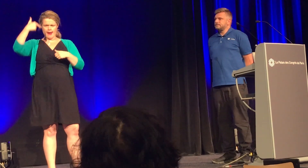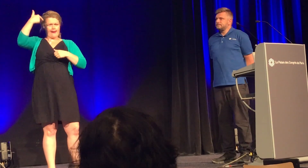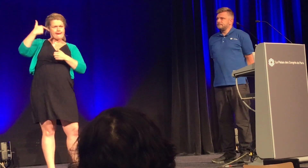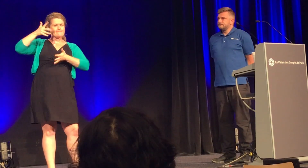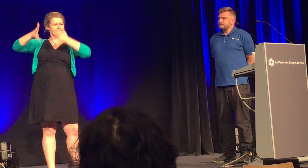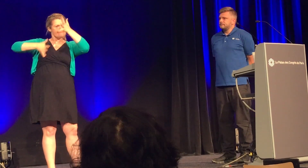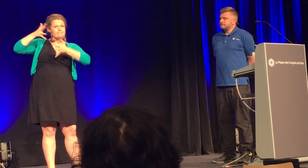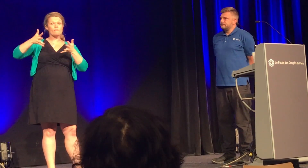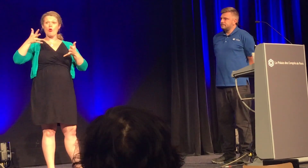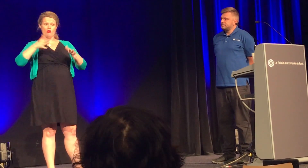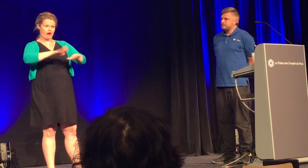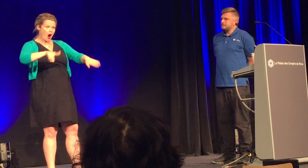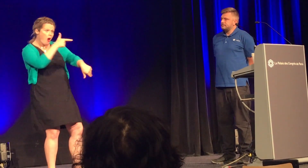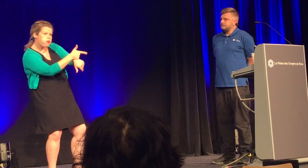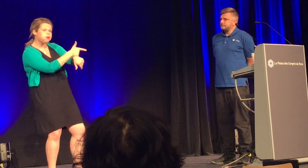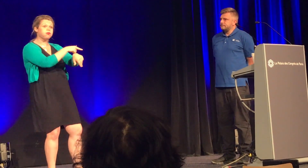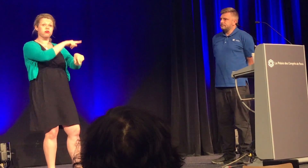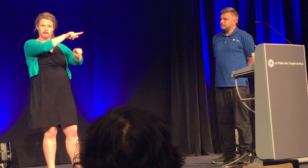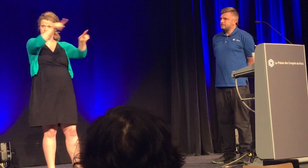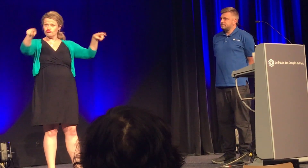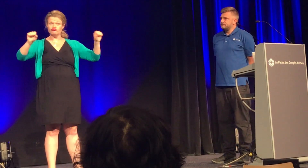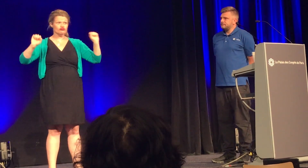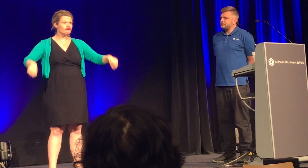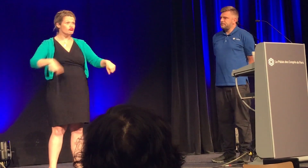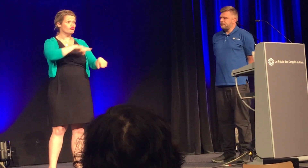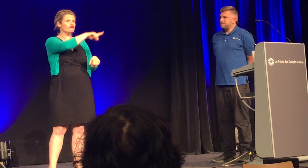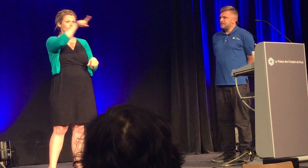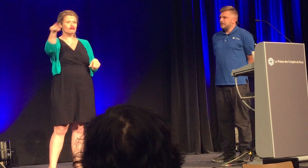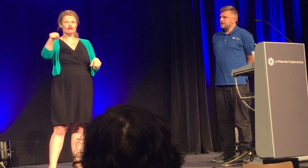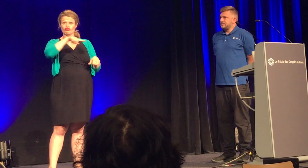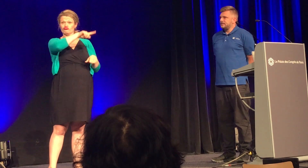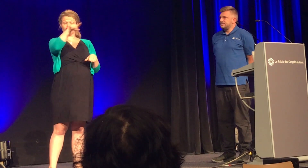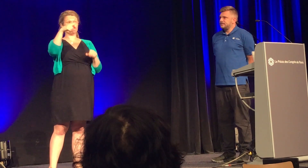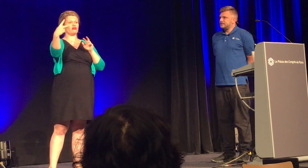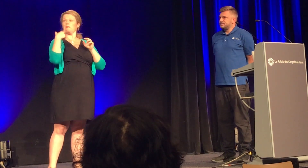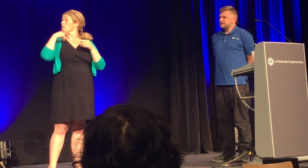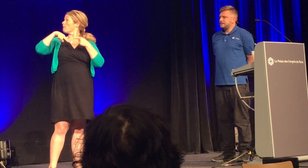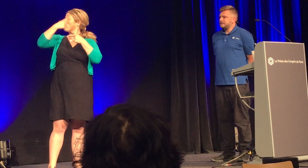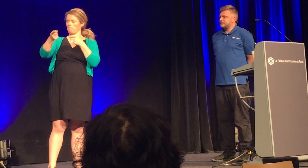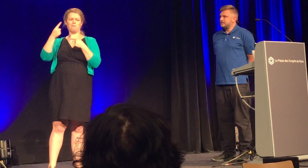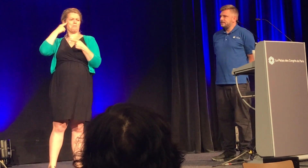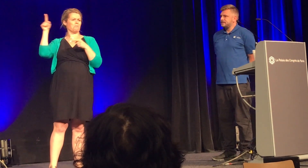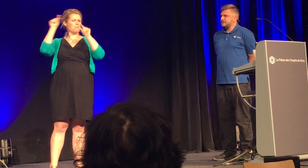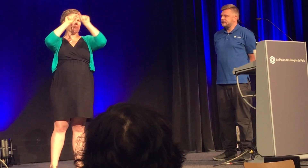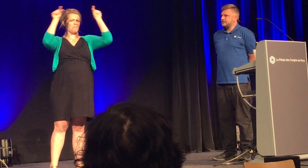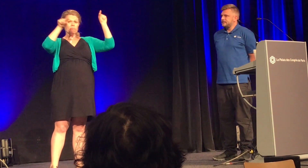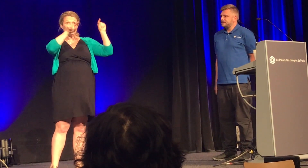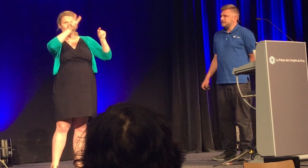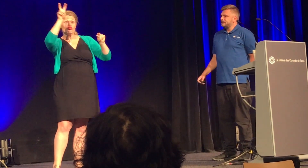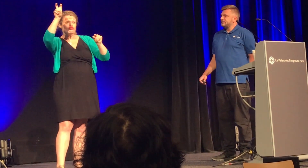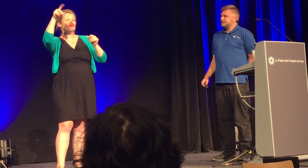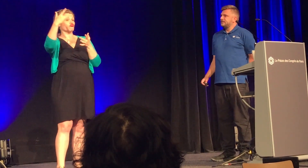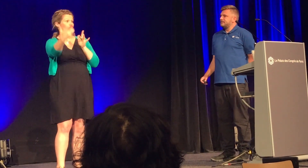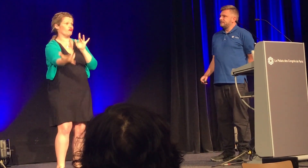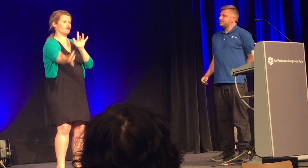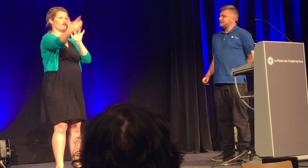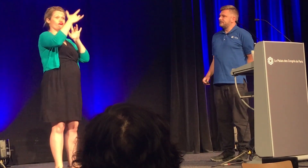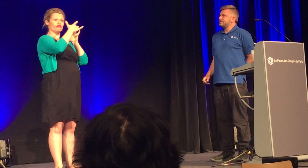Perhaps you would like to think about creating your own visual resources, your own films with deaf children. Feel free